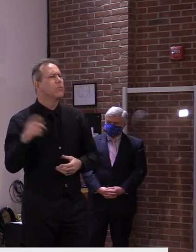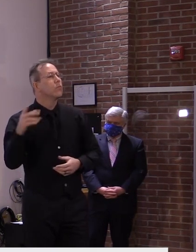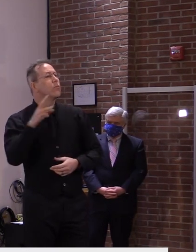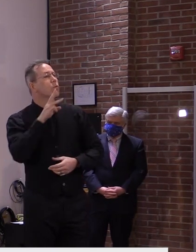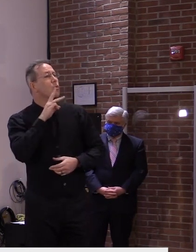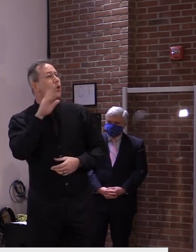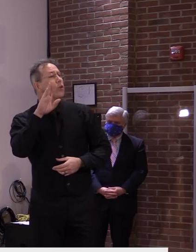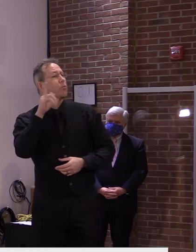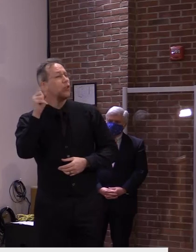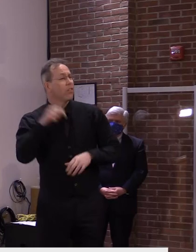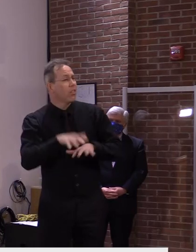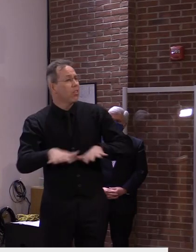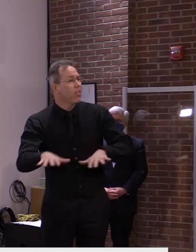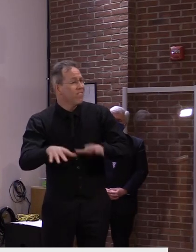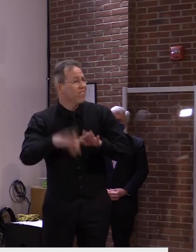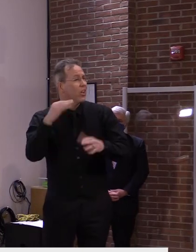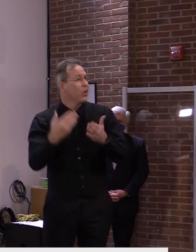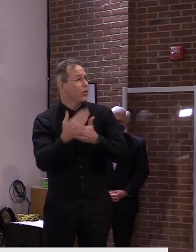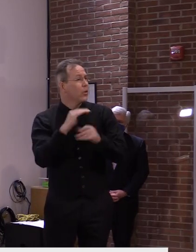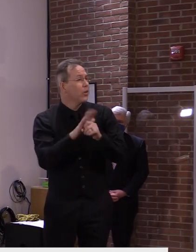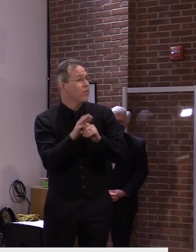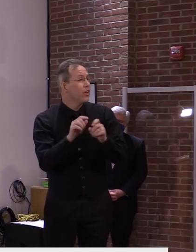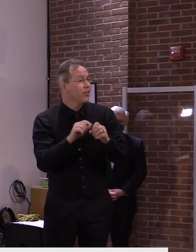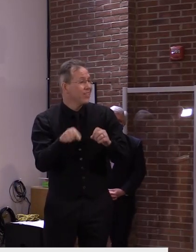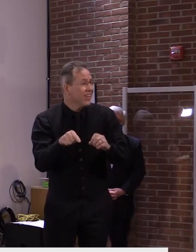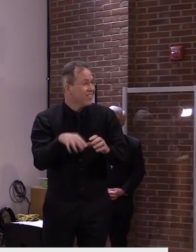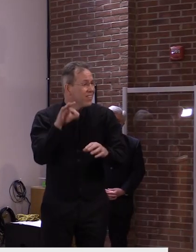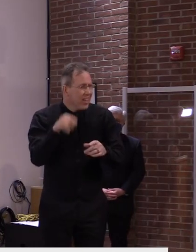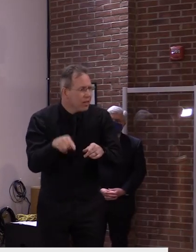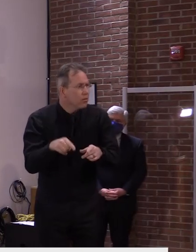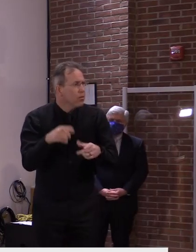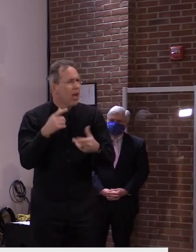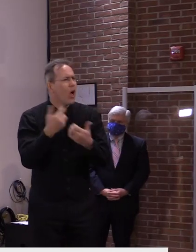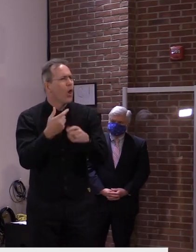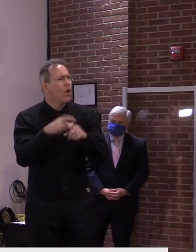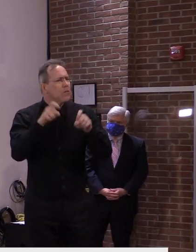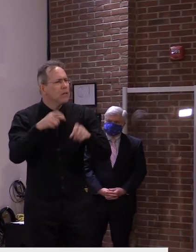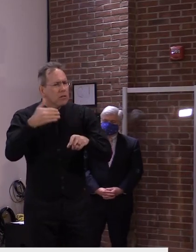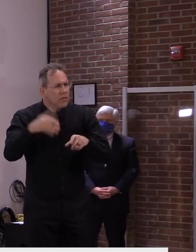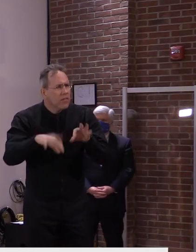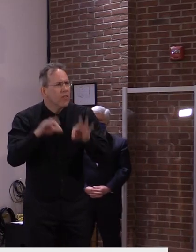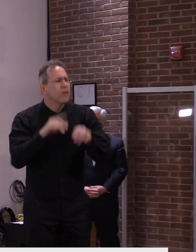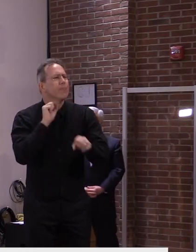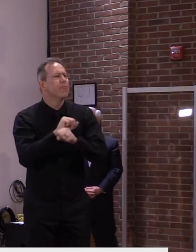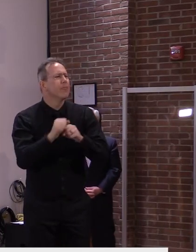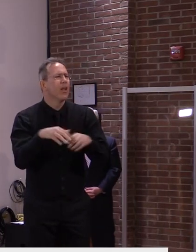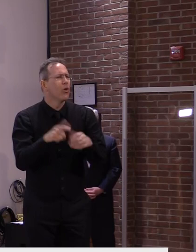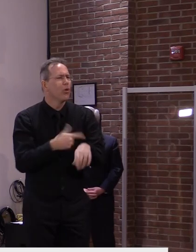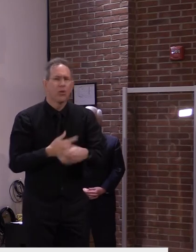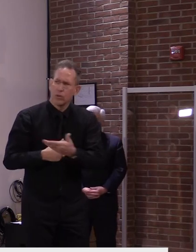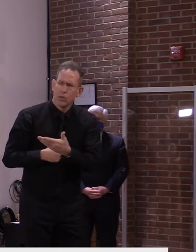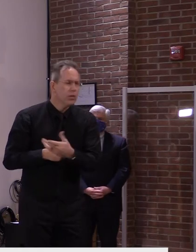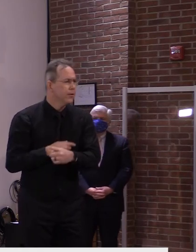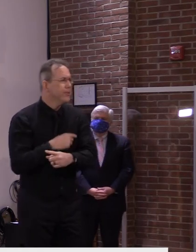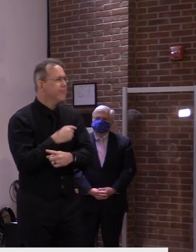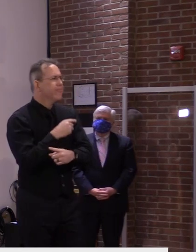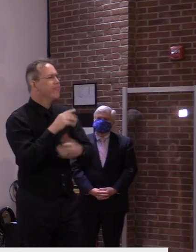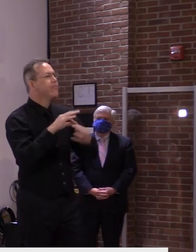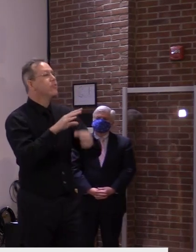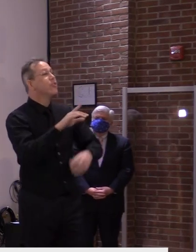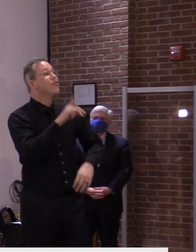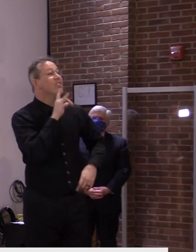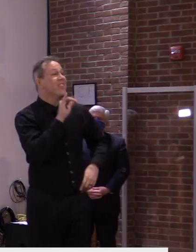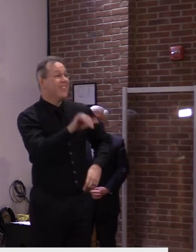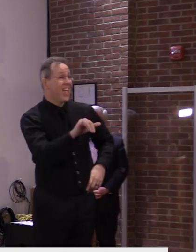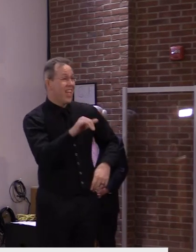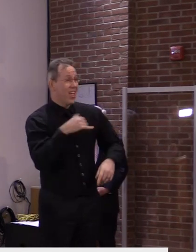So the genome sequencing takes about a week. Okay. So we won't have information.